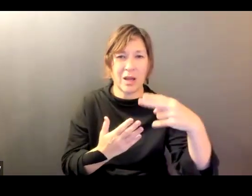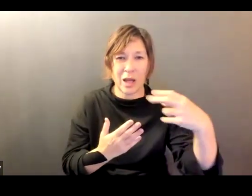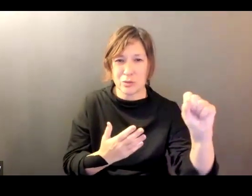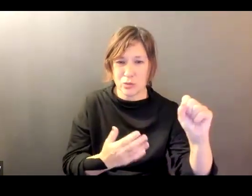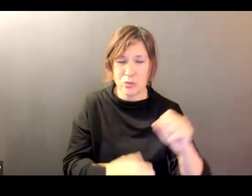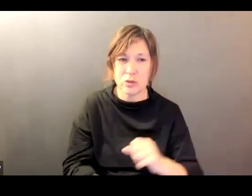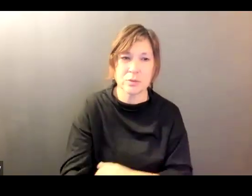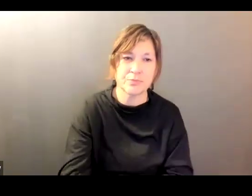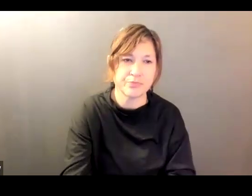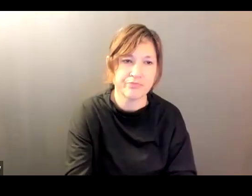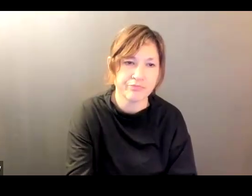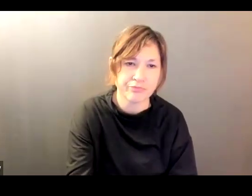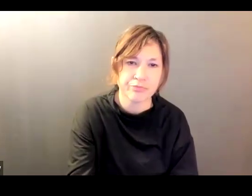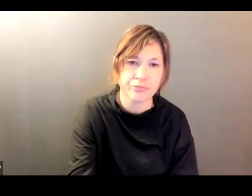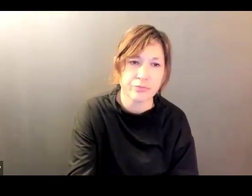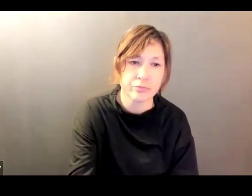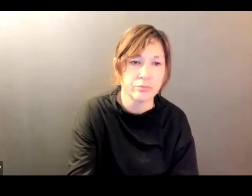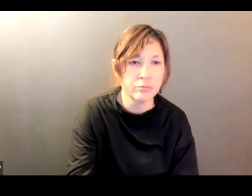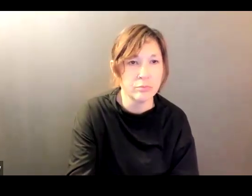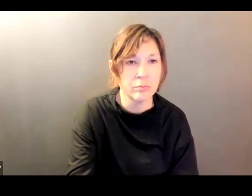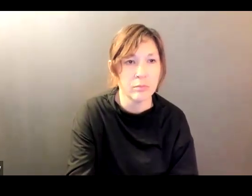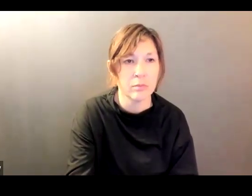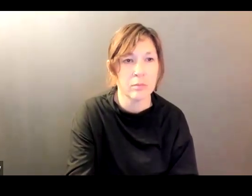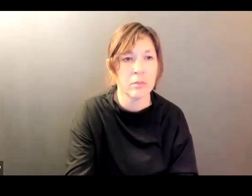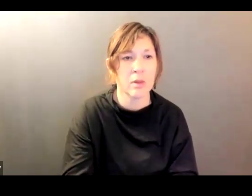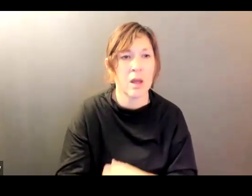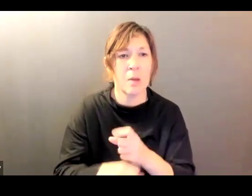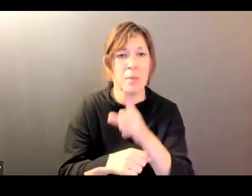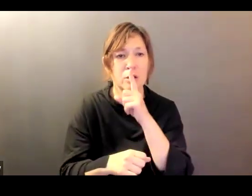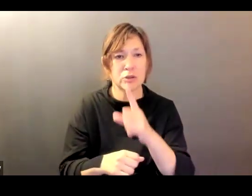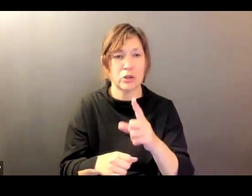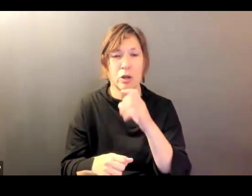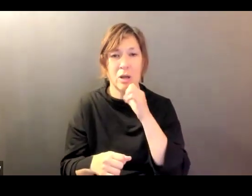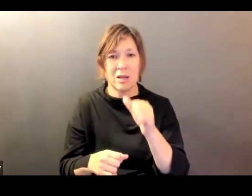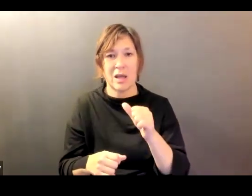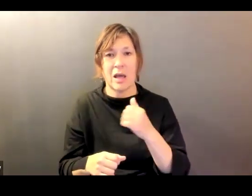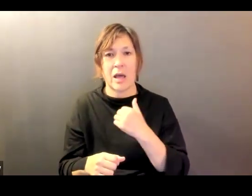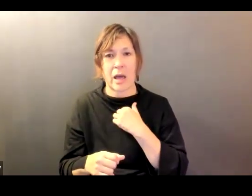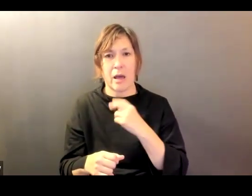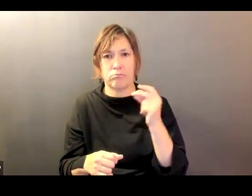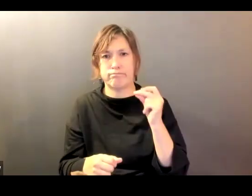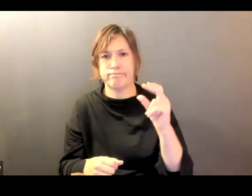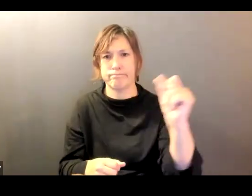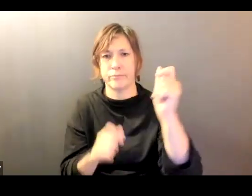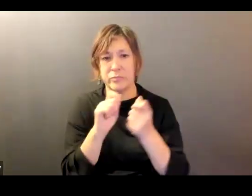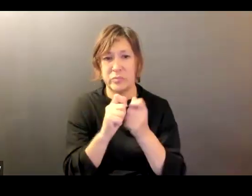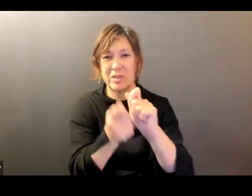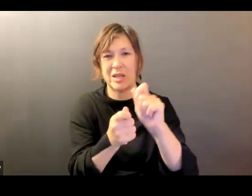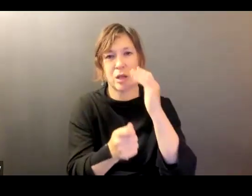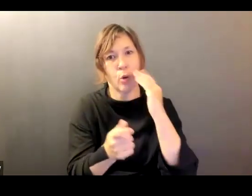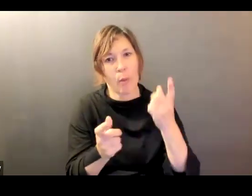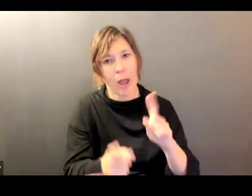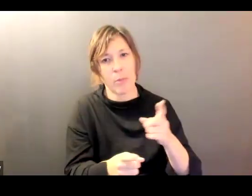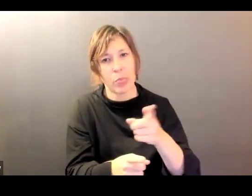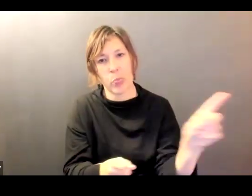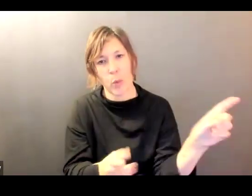to protect against like abrupt and harmful changes, which we know can often happen for those young people, but